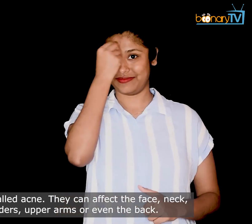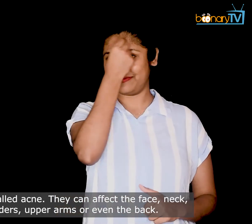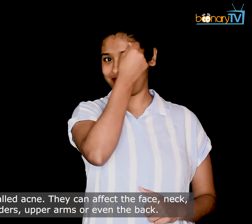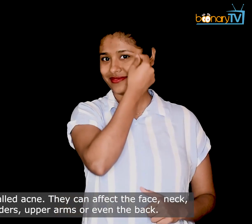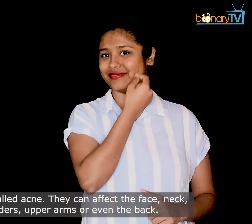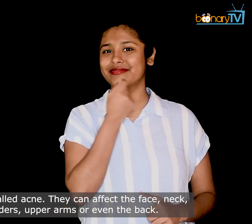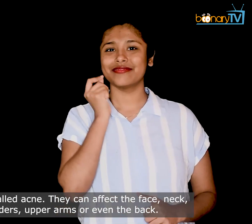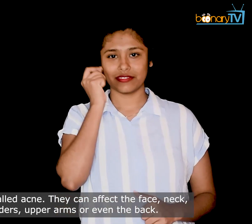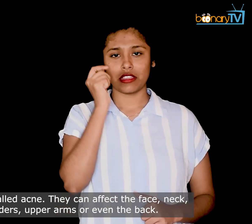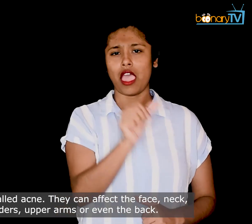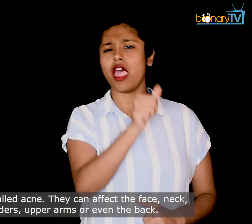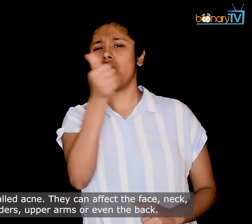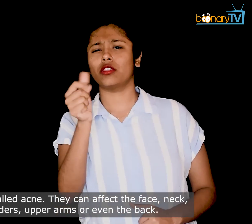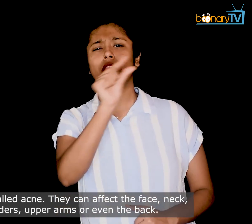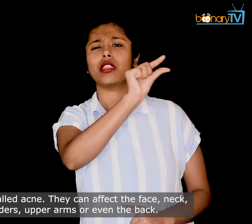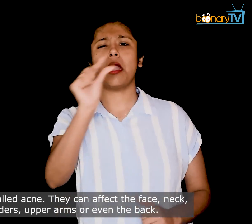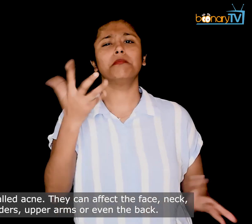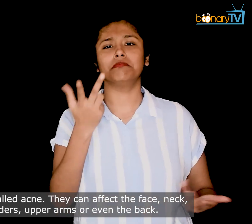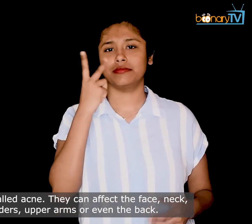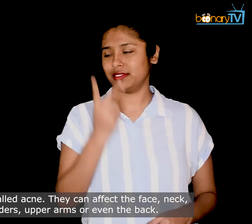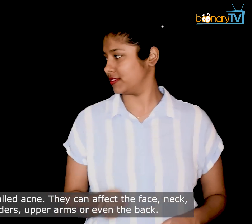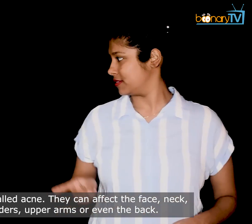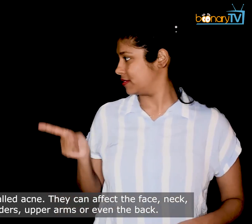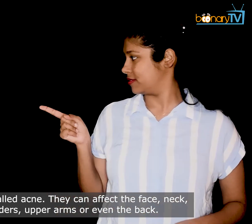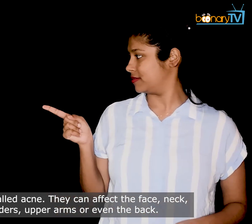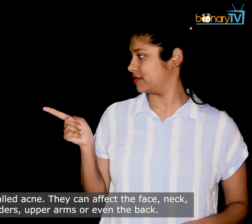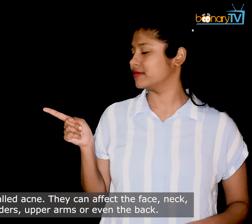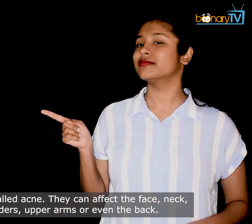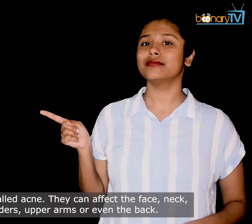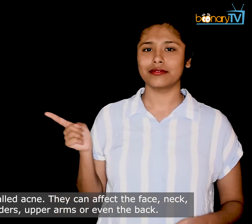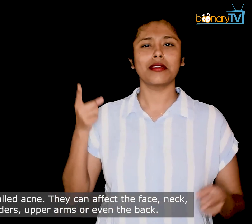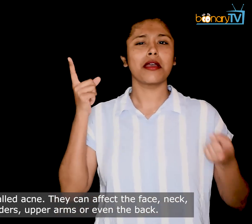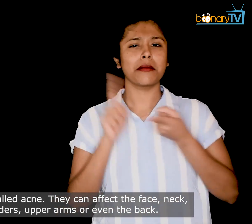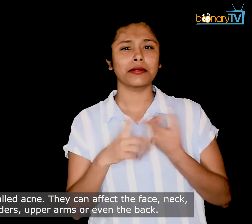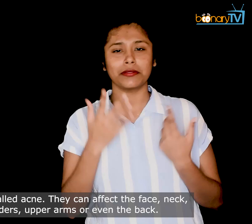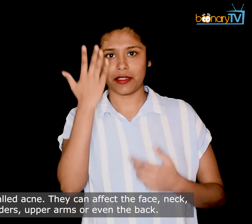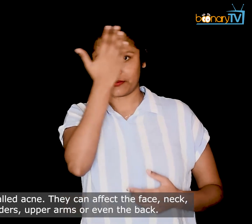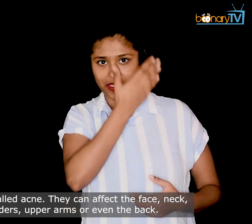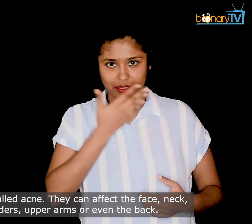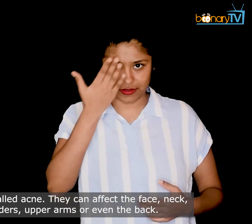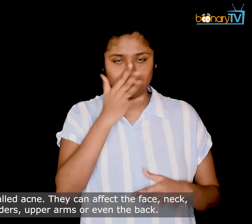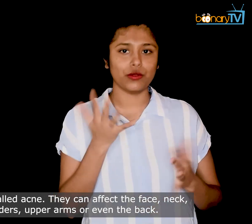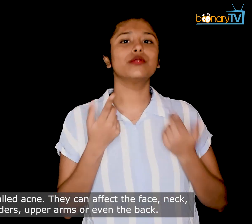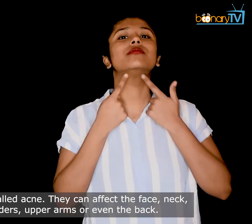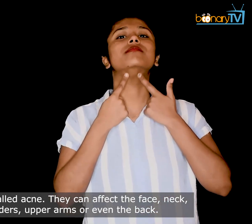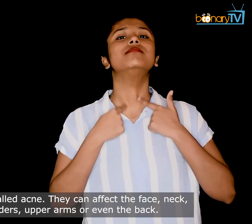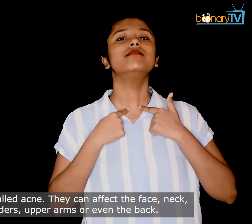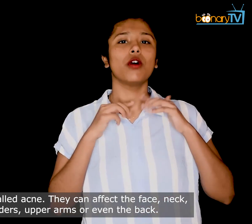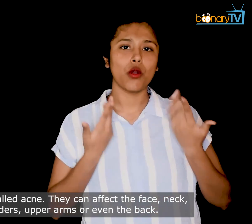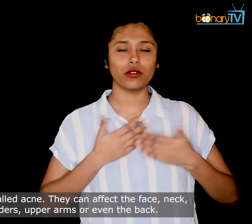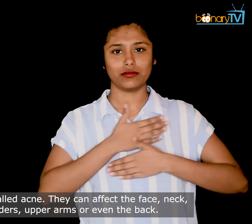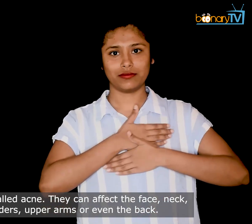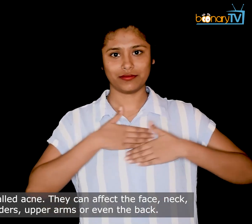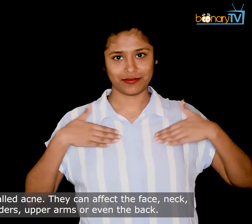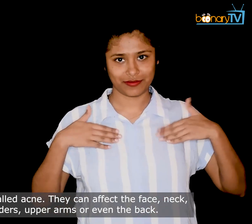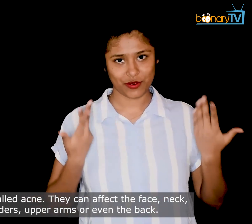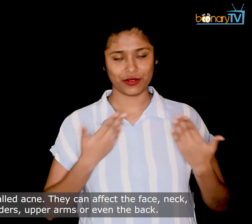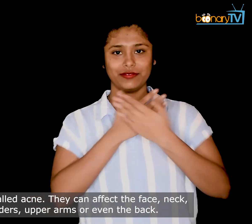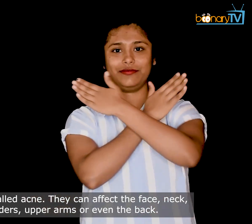Pimples are also called acne. They can affect the face, neck, chest,